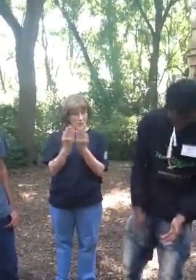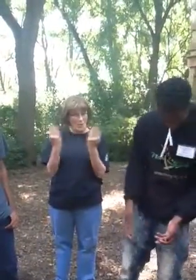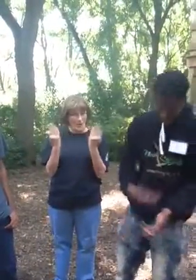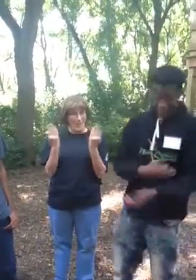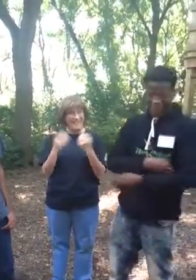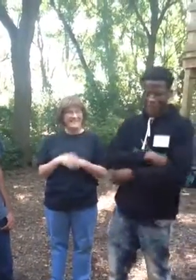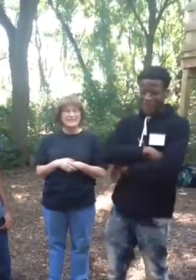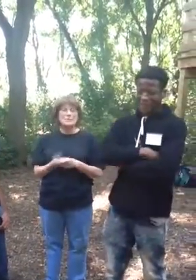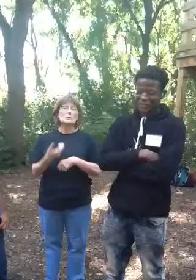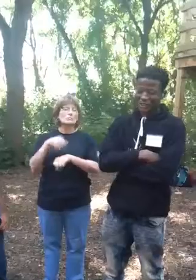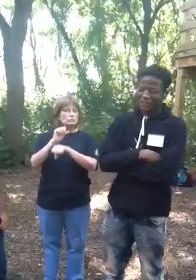working,